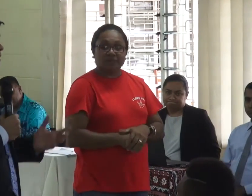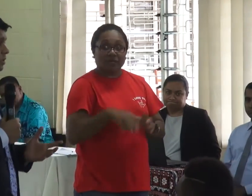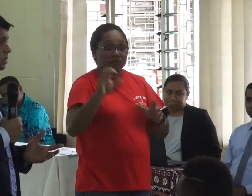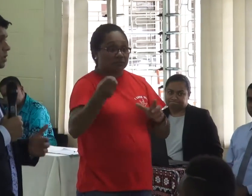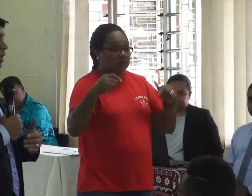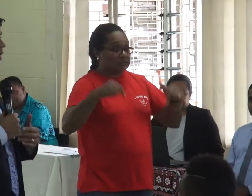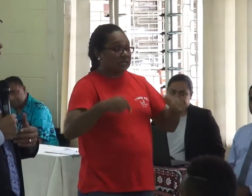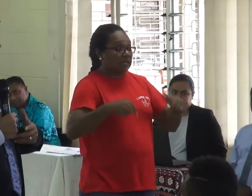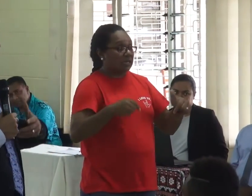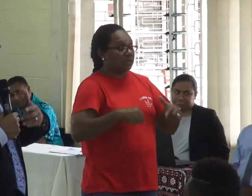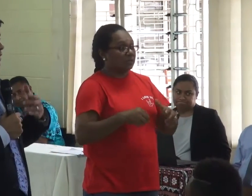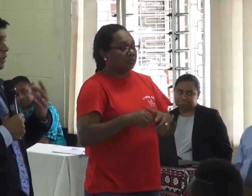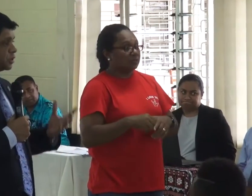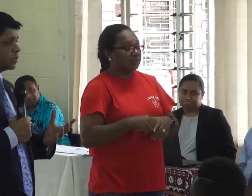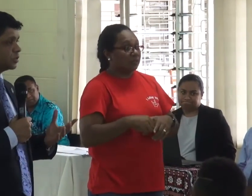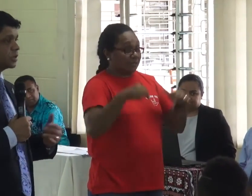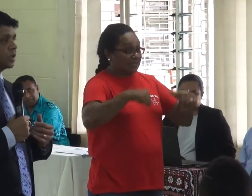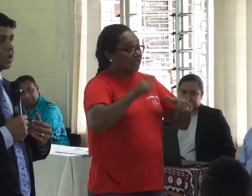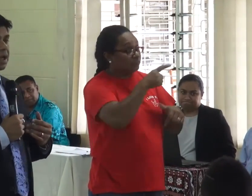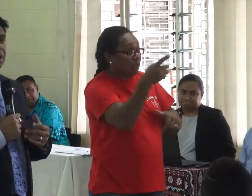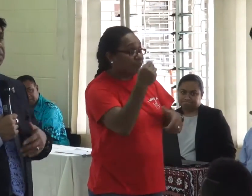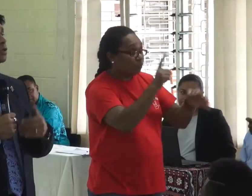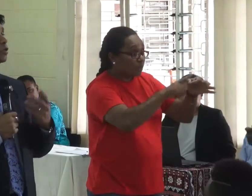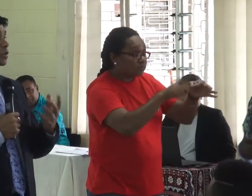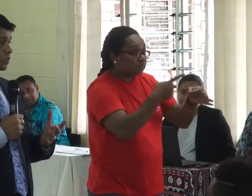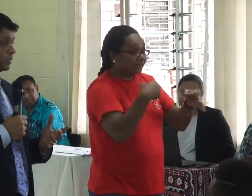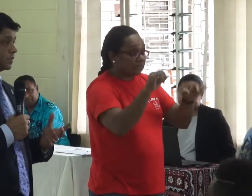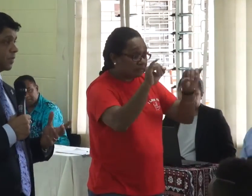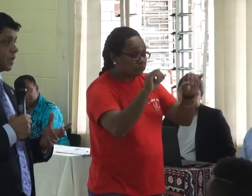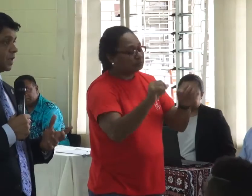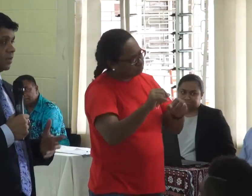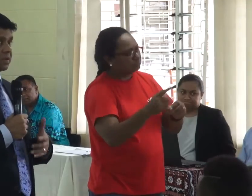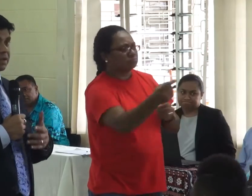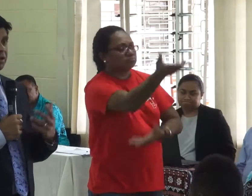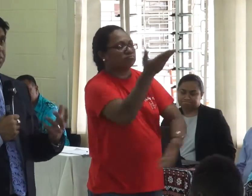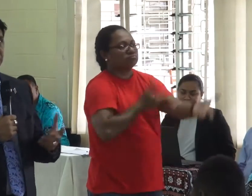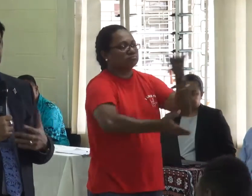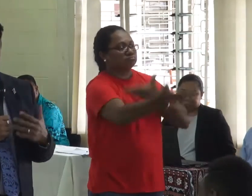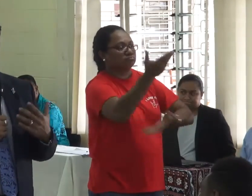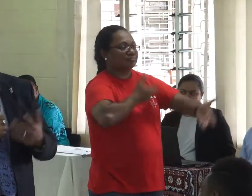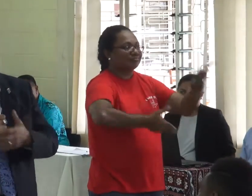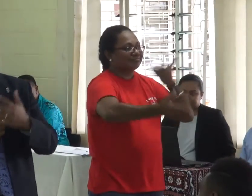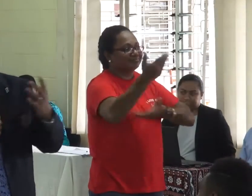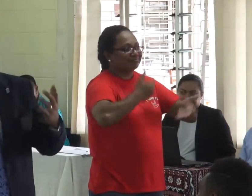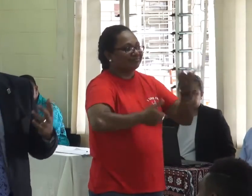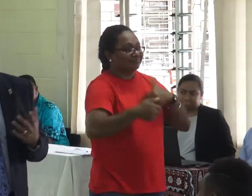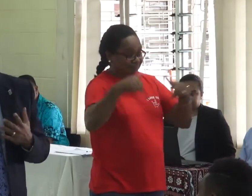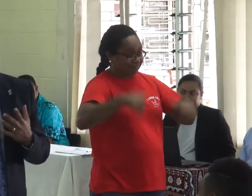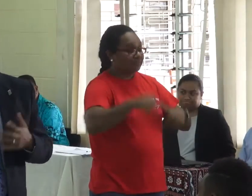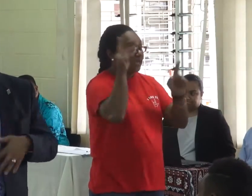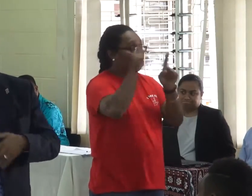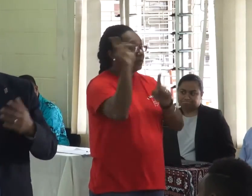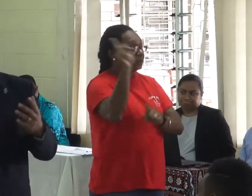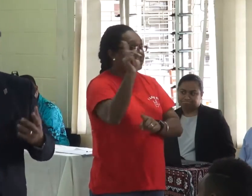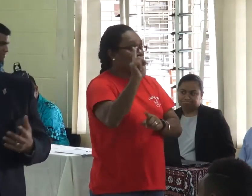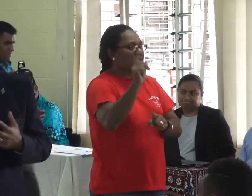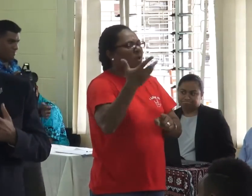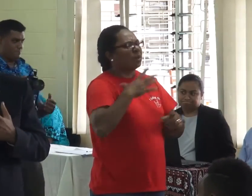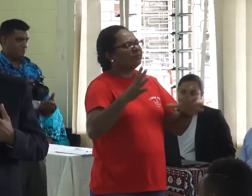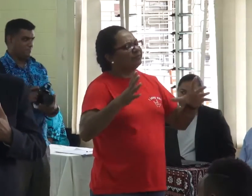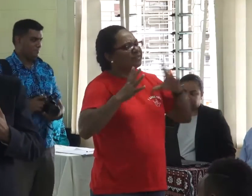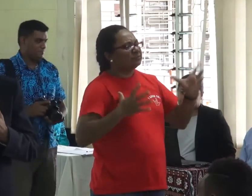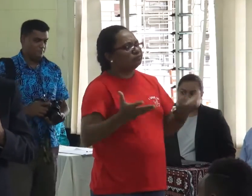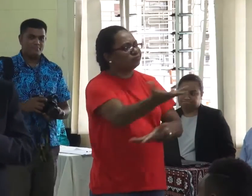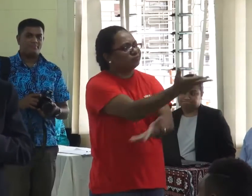have any questions, you want to raise any issues, please do so. The whole purpose of this is for us to have a free